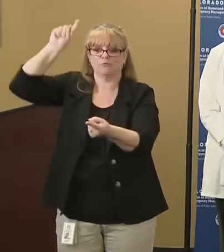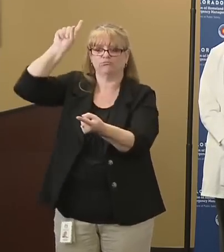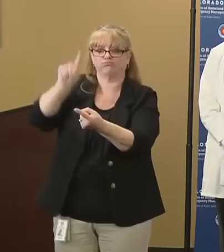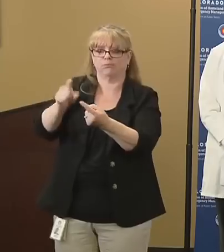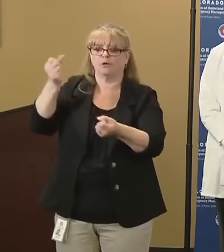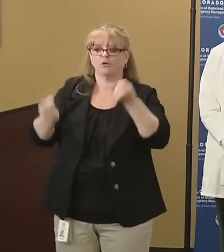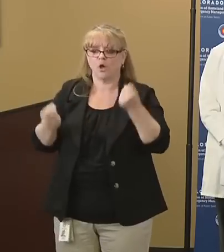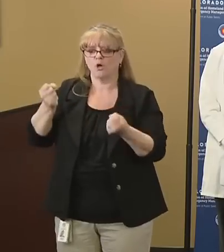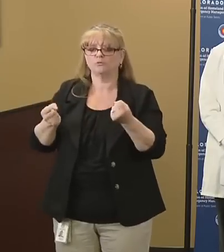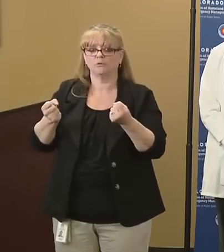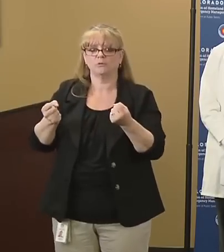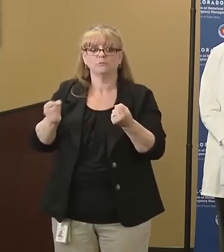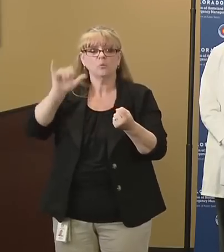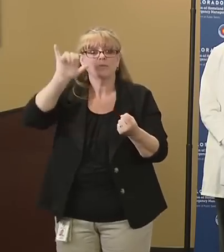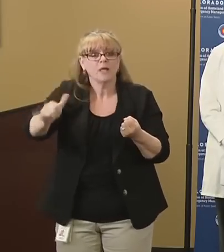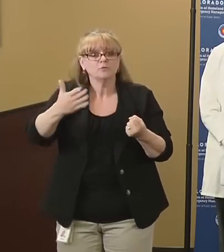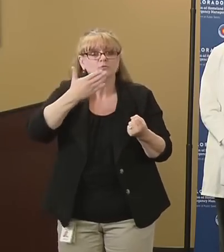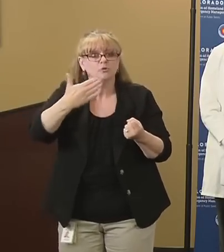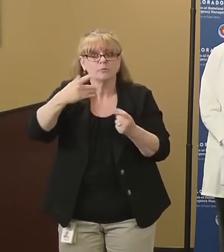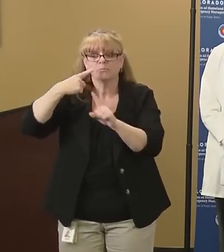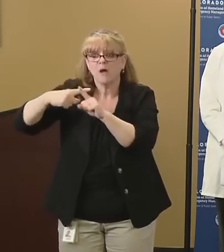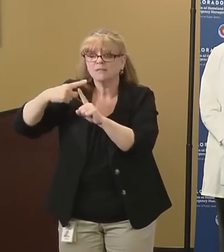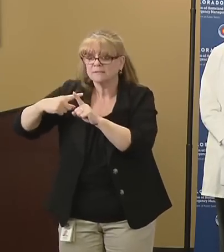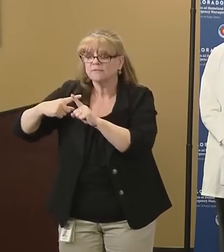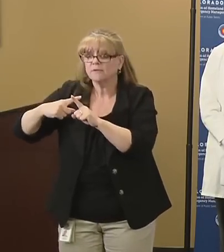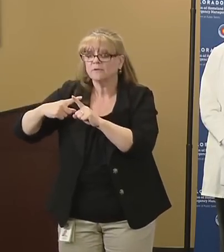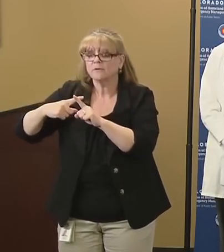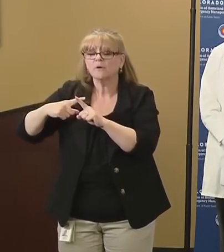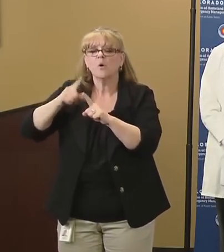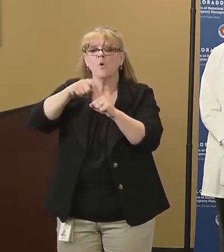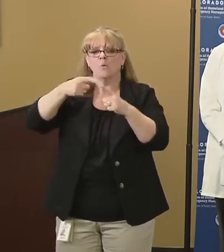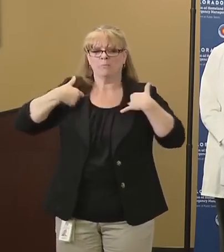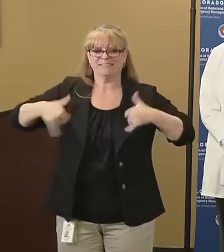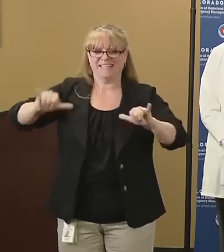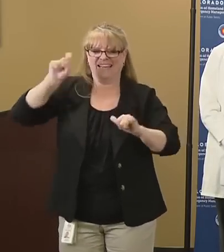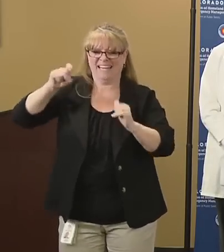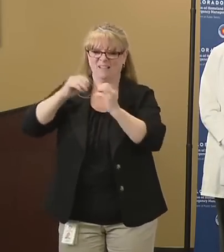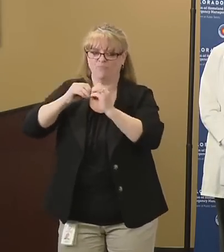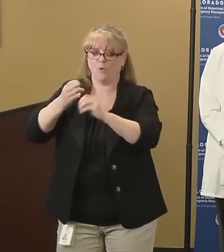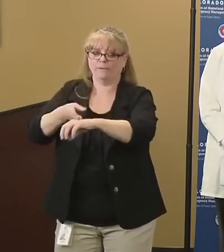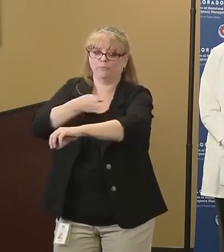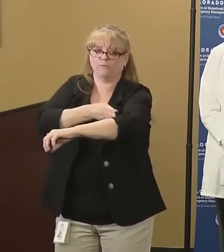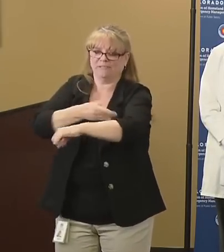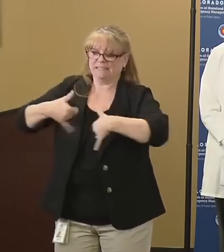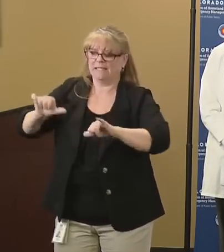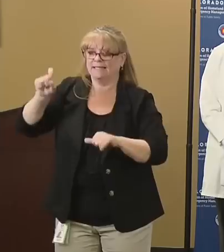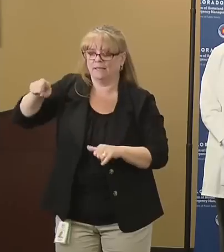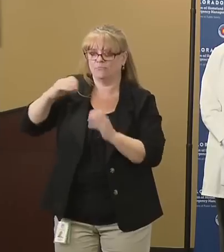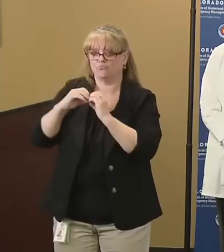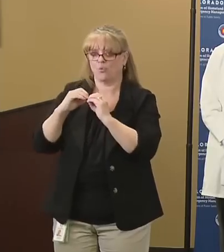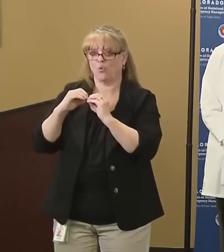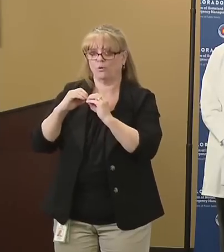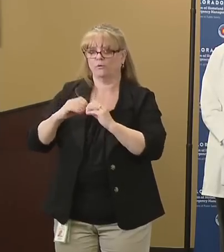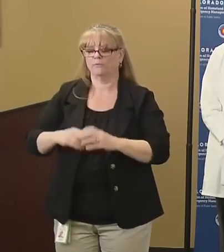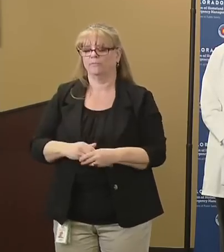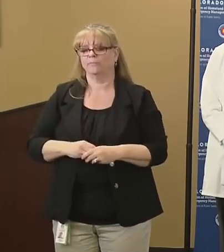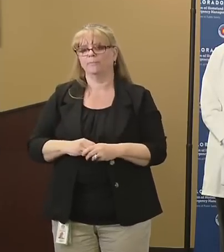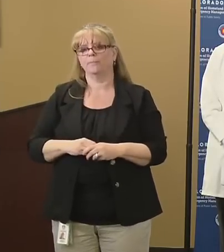good, healthy decrease, although we know we have a ways to go. Next, please. We can also break this down by highway,